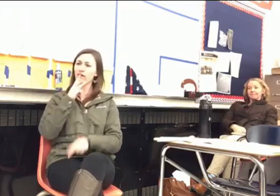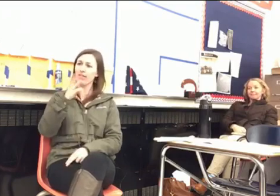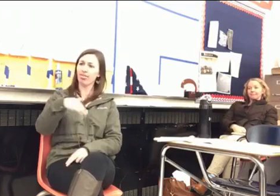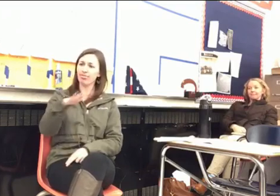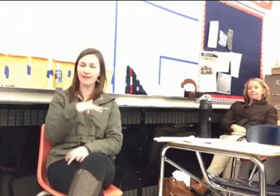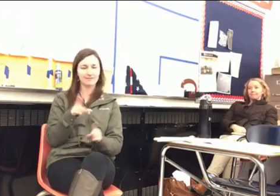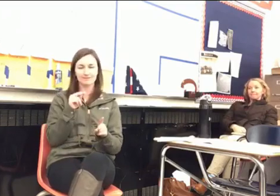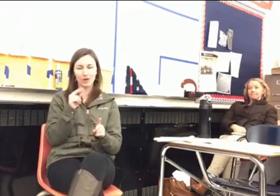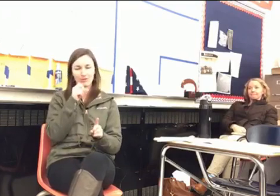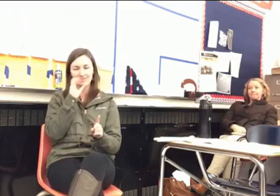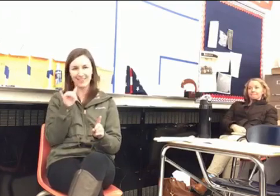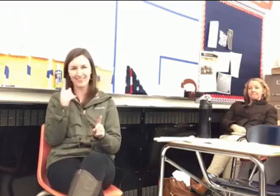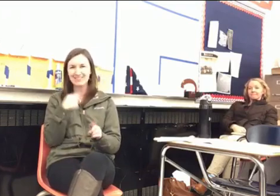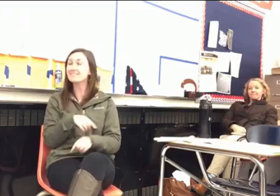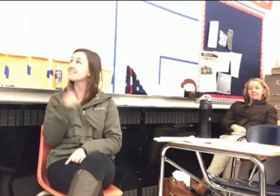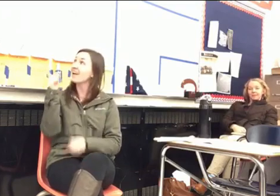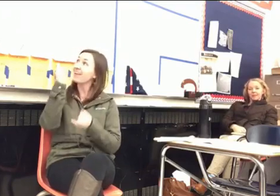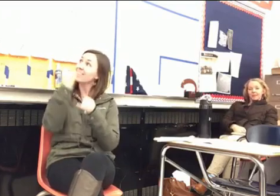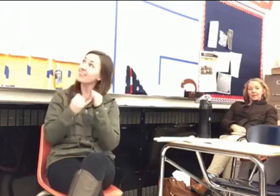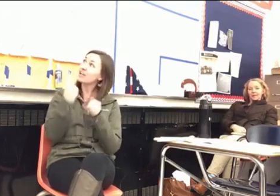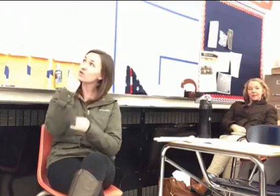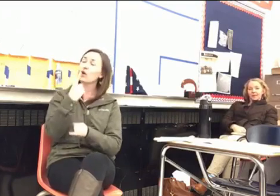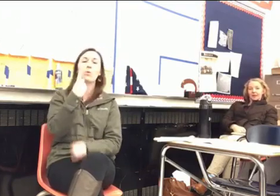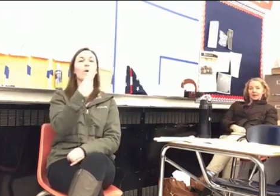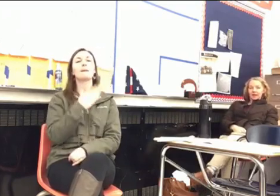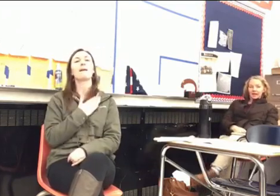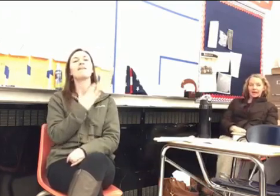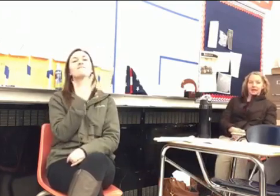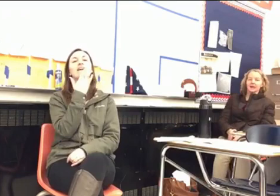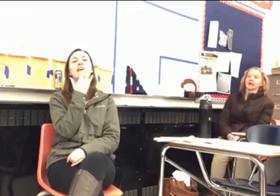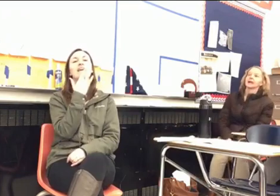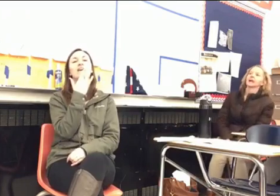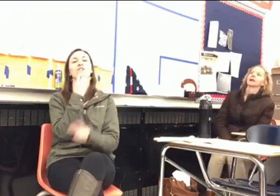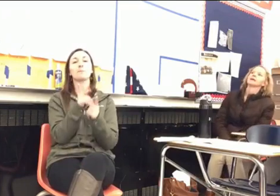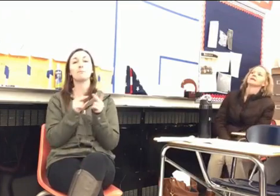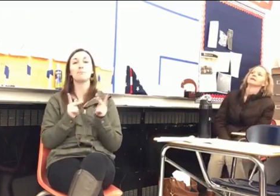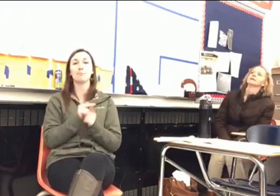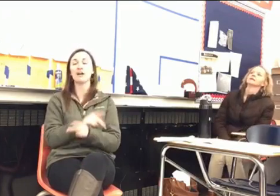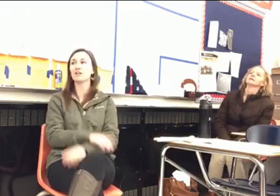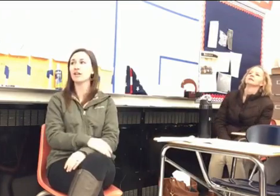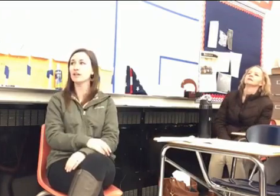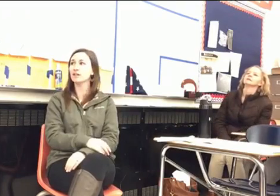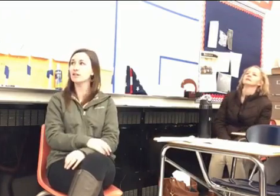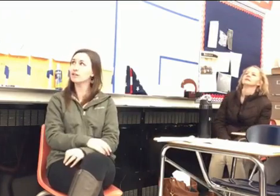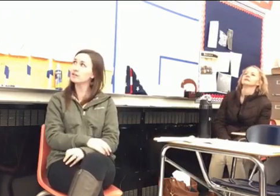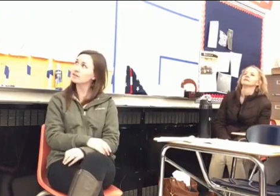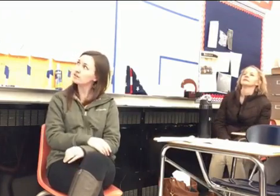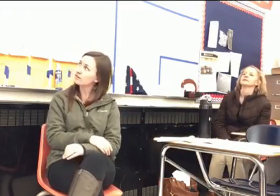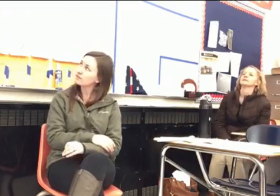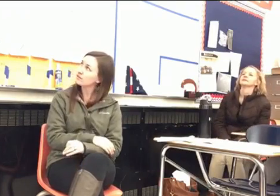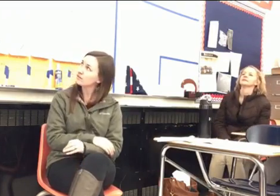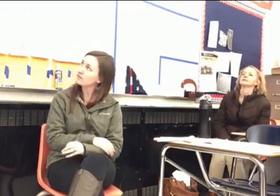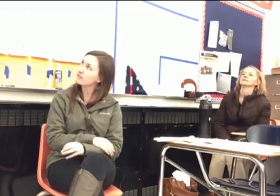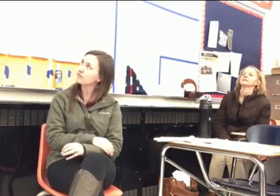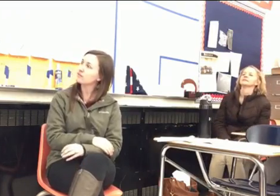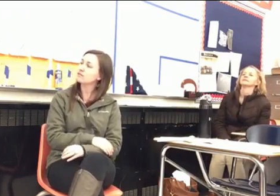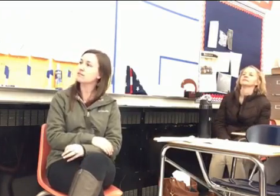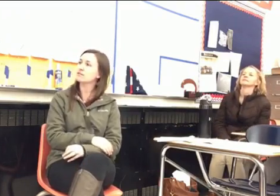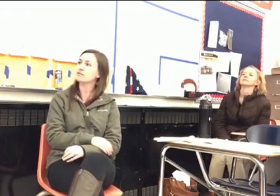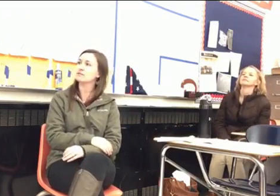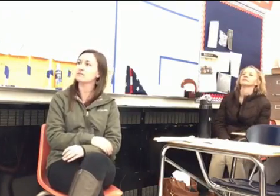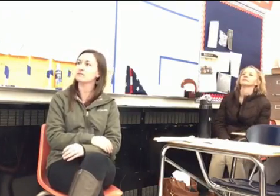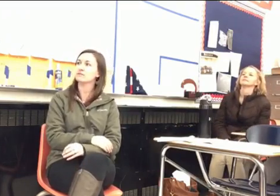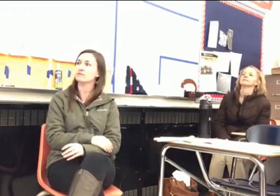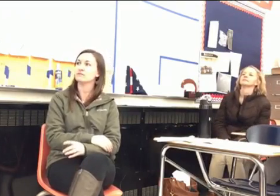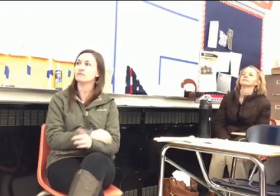one. One of my favorite places in all of Utah. Oh, that lake. That lake. Good job. Bear Lake. It's